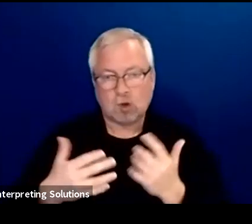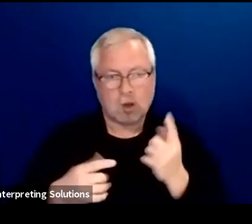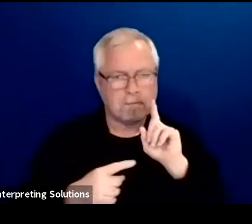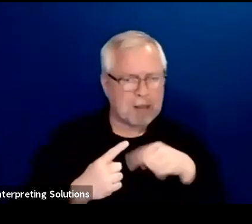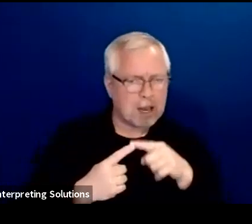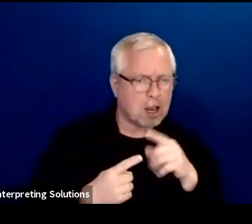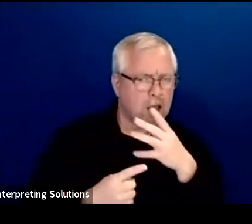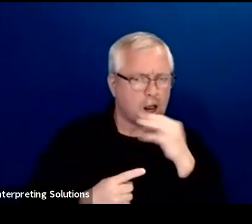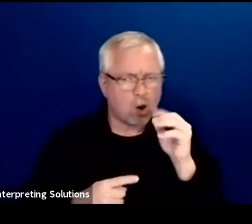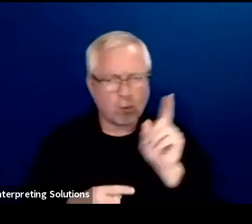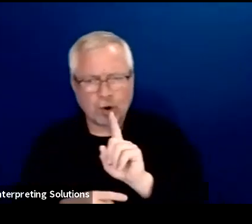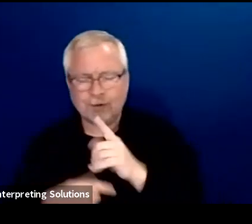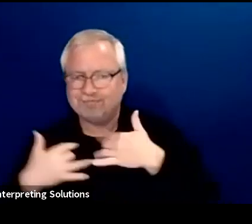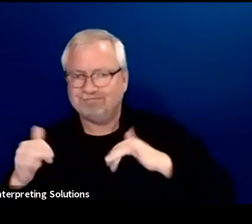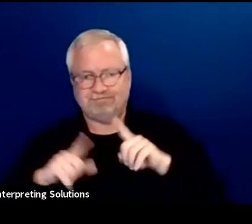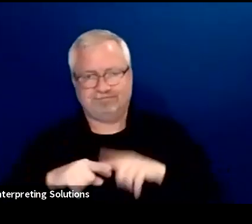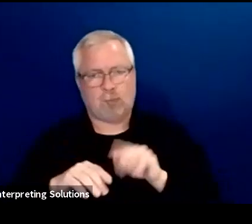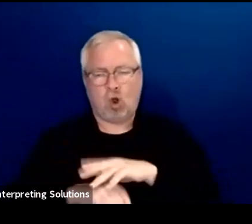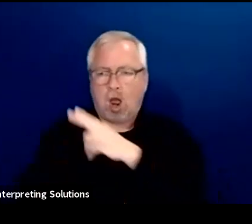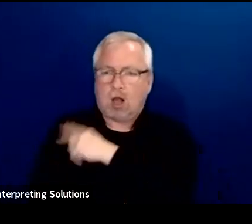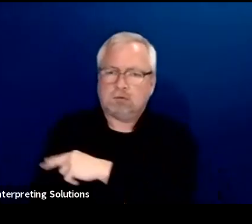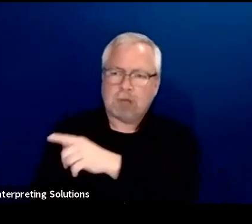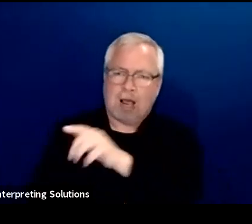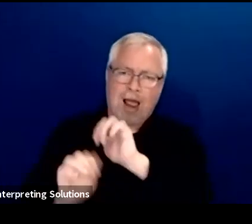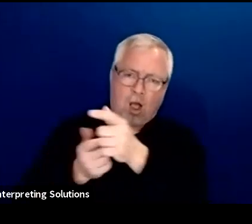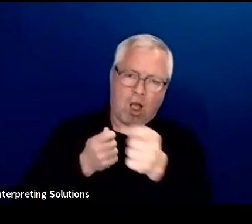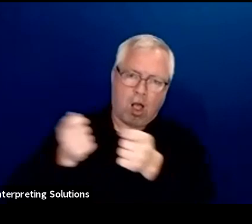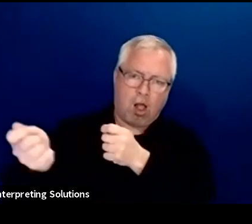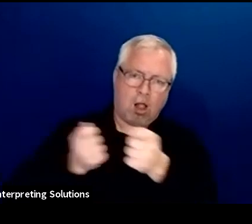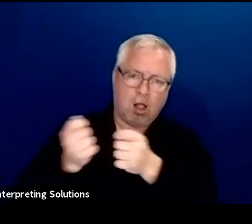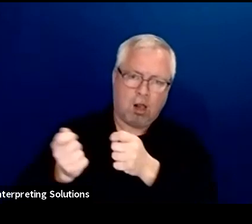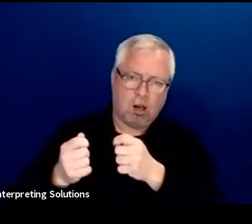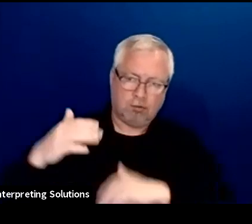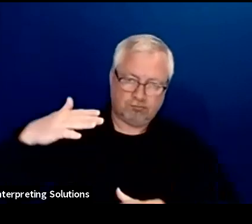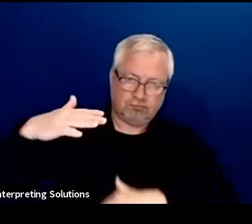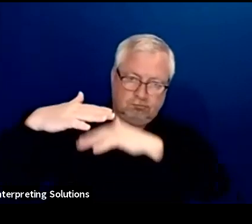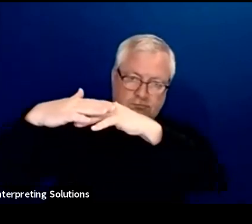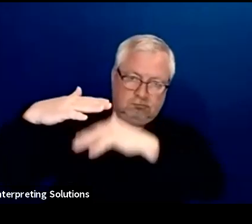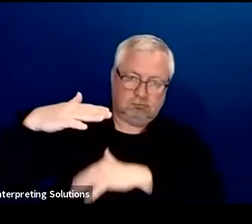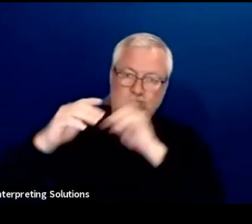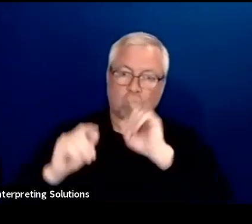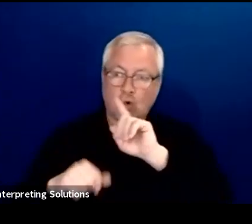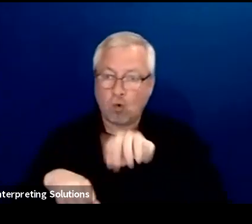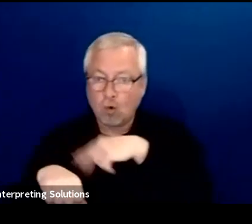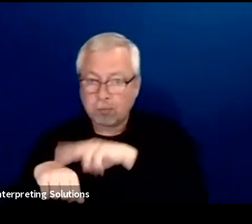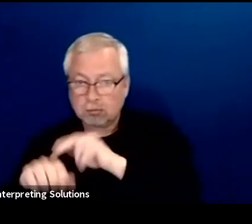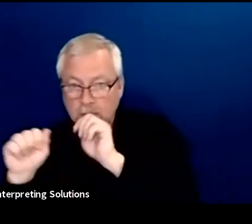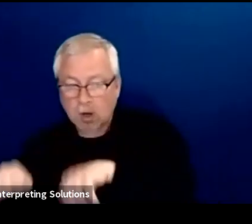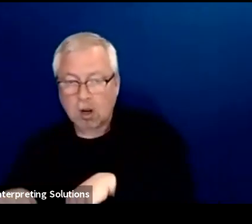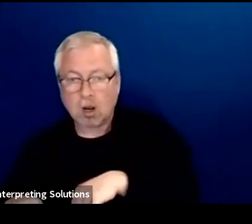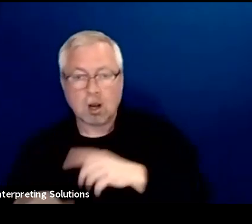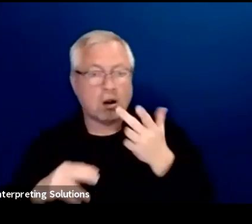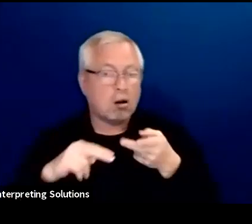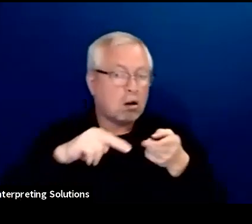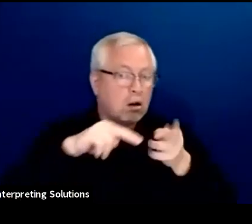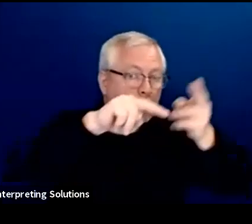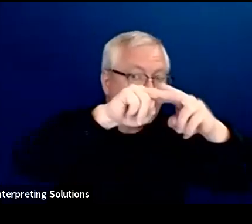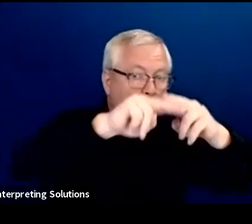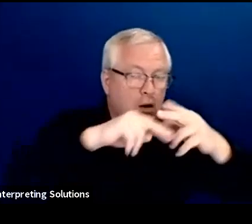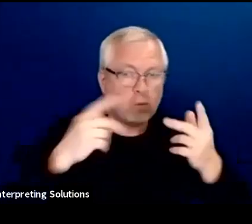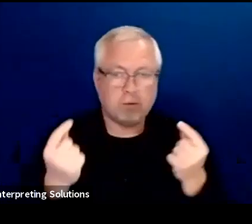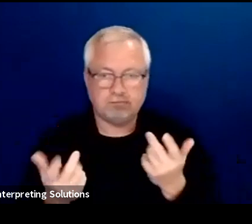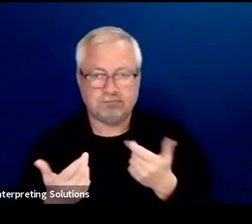handle the capacity with what they normally have and what they are surging to accomplish. So I'm going to